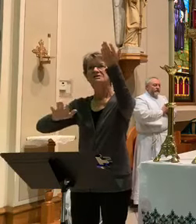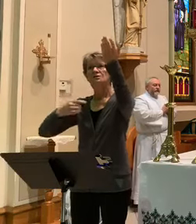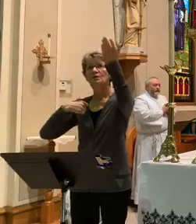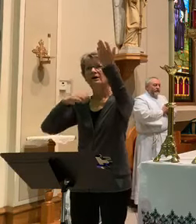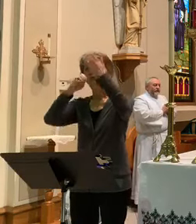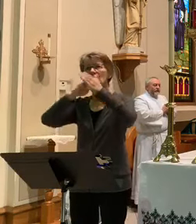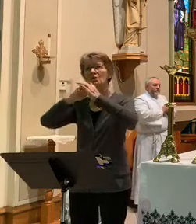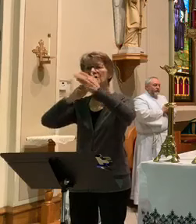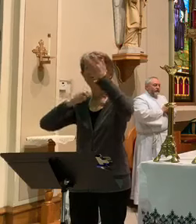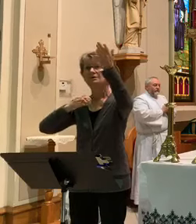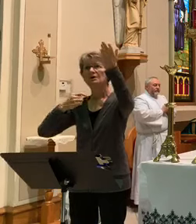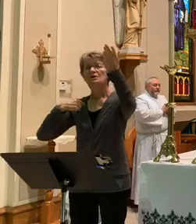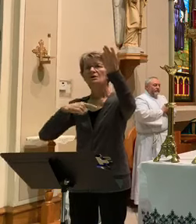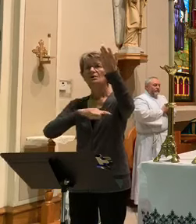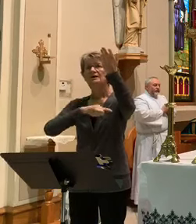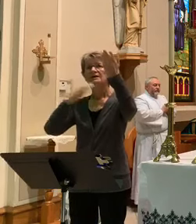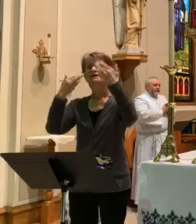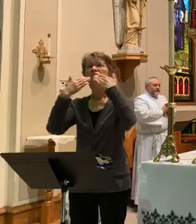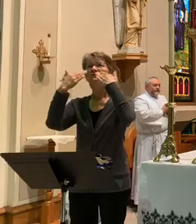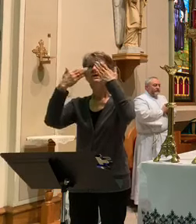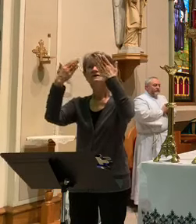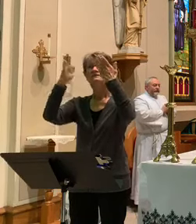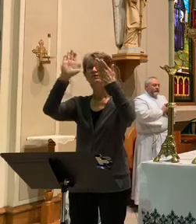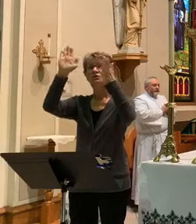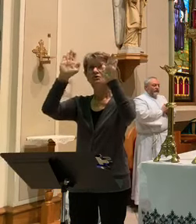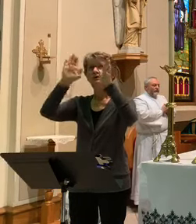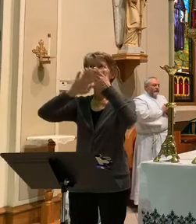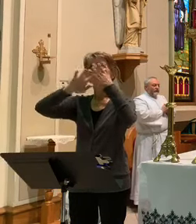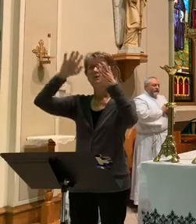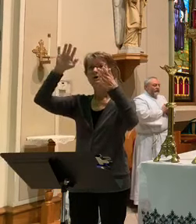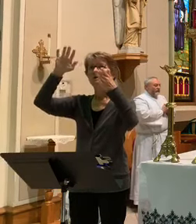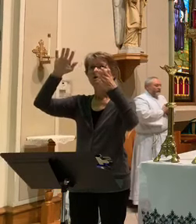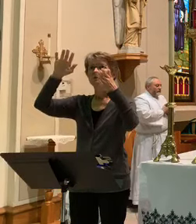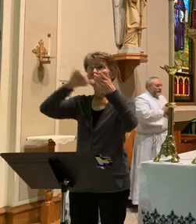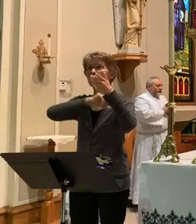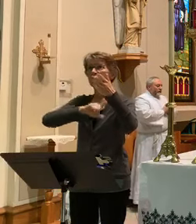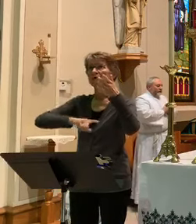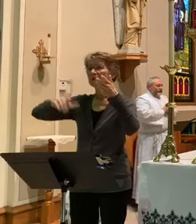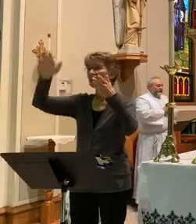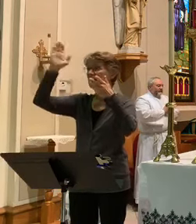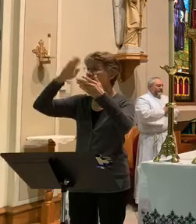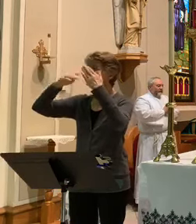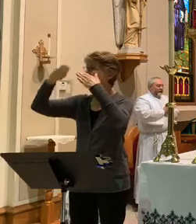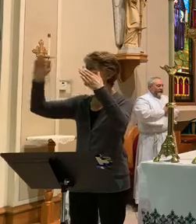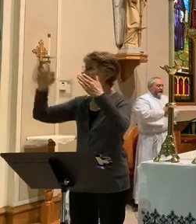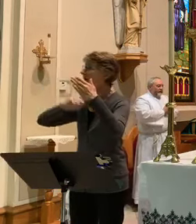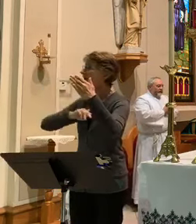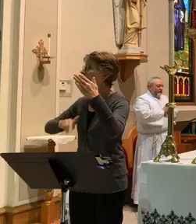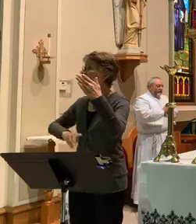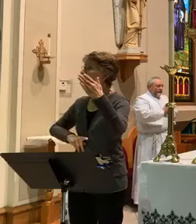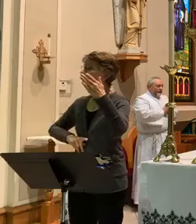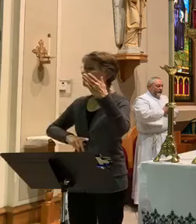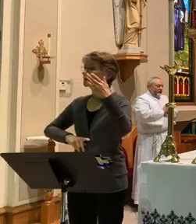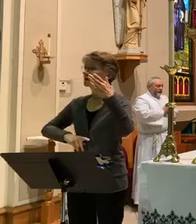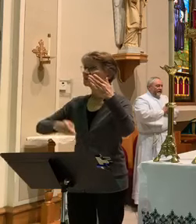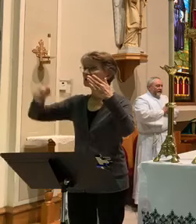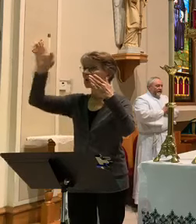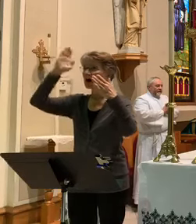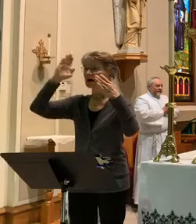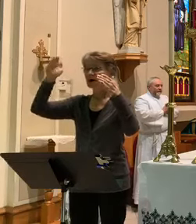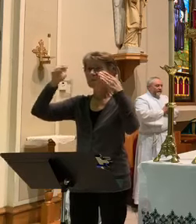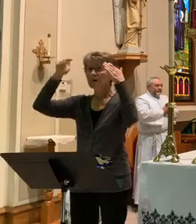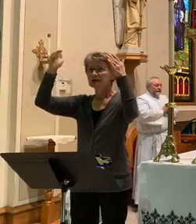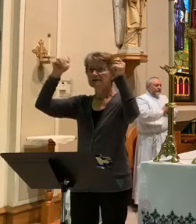we adore you, we give you thanks for your great glory. Lord God, heavenly King, O God